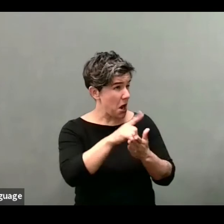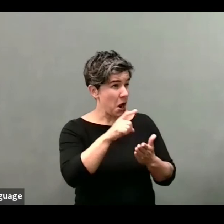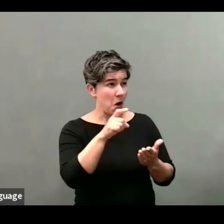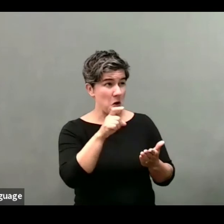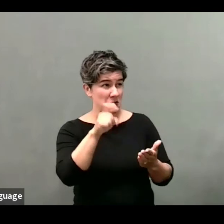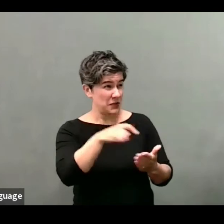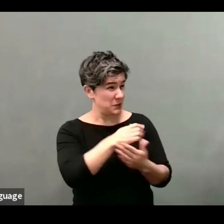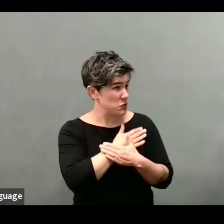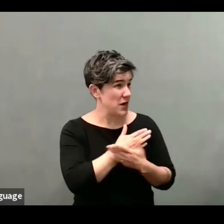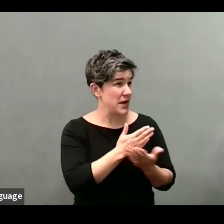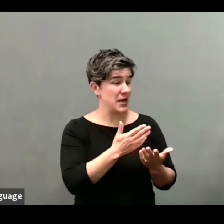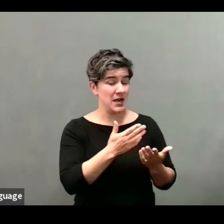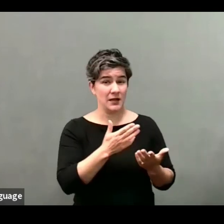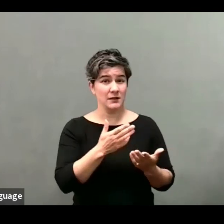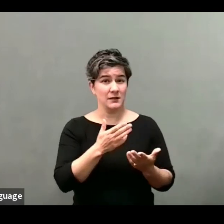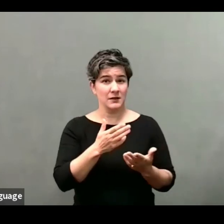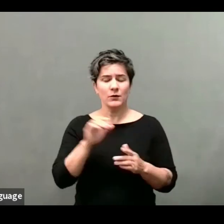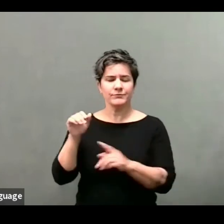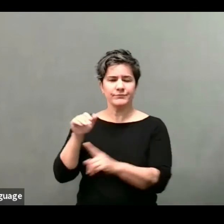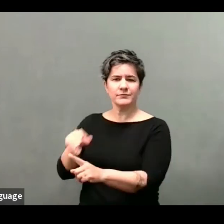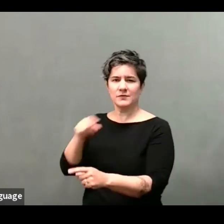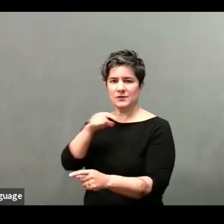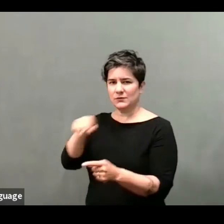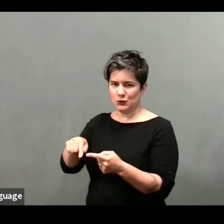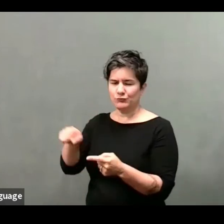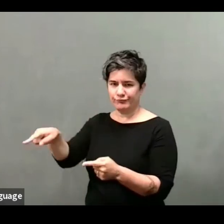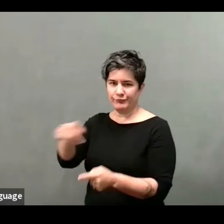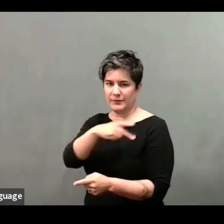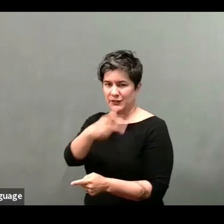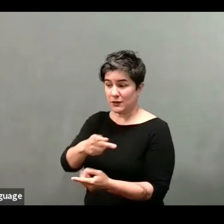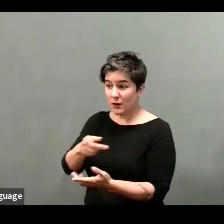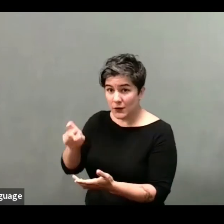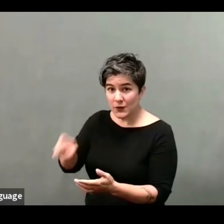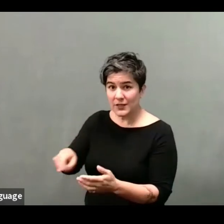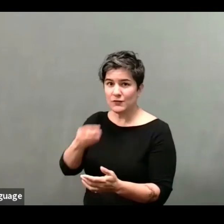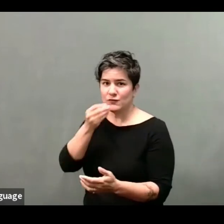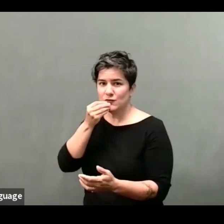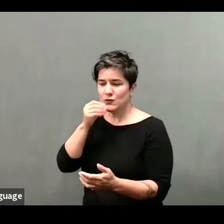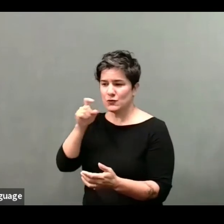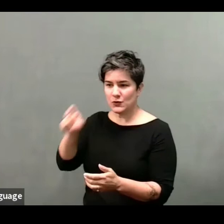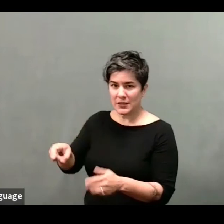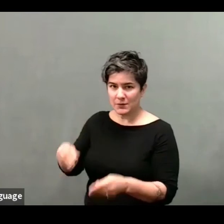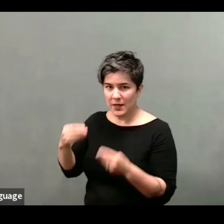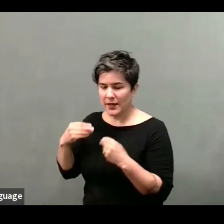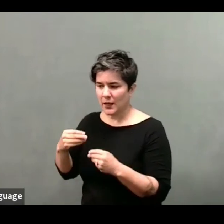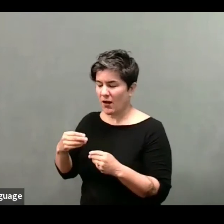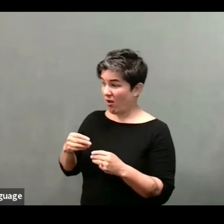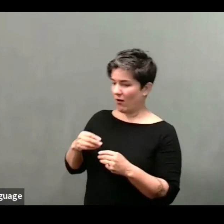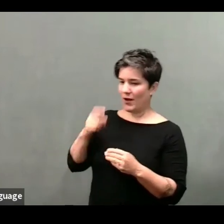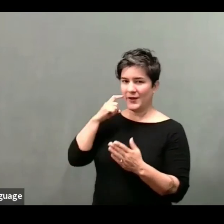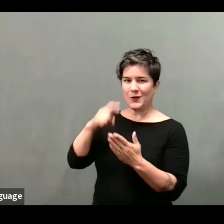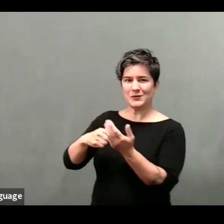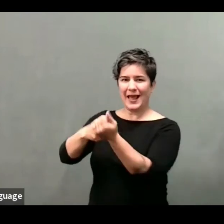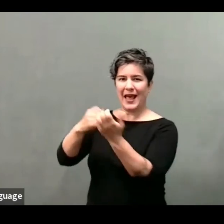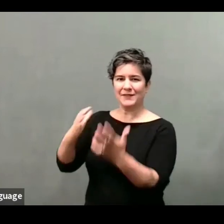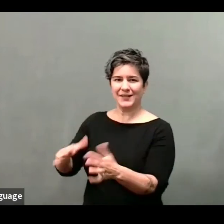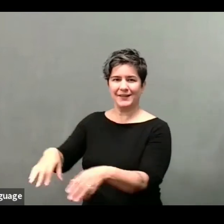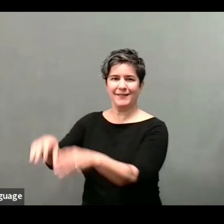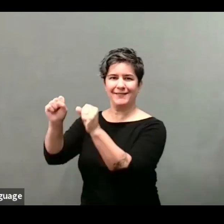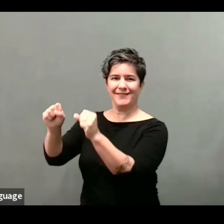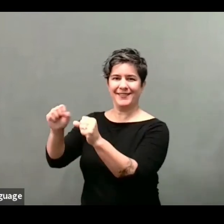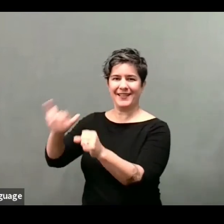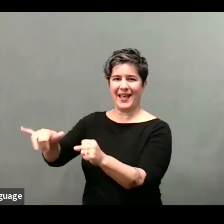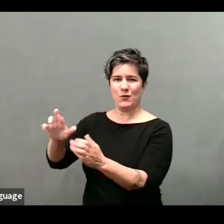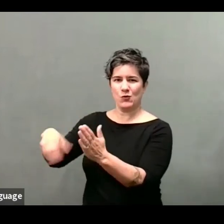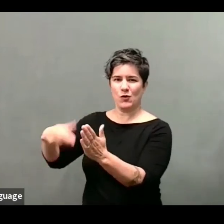you weren't hungry before, how are you feeling now? It wasn't like I didn't want to be following up with the patient on that. The advocate just had a